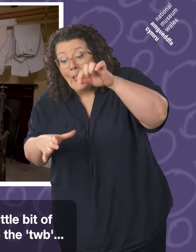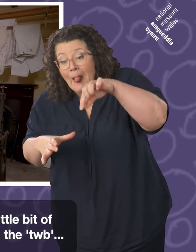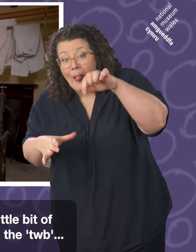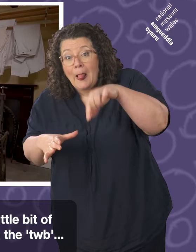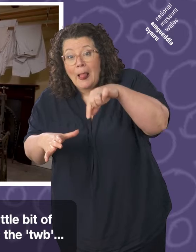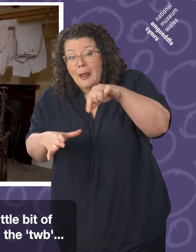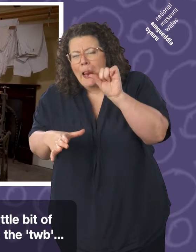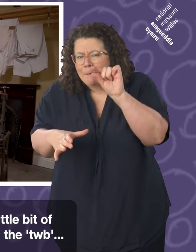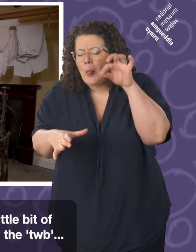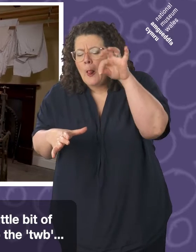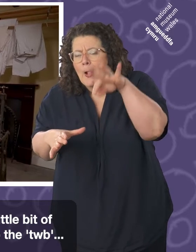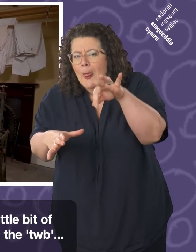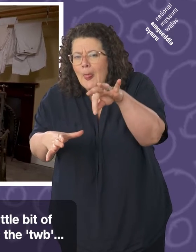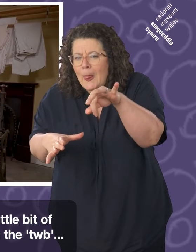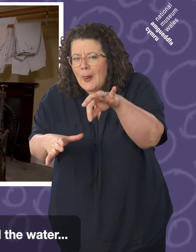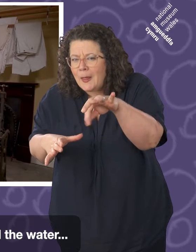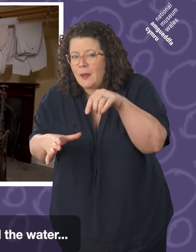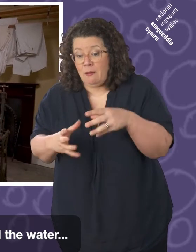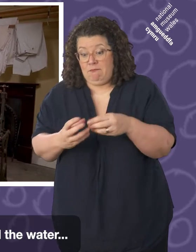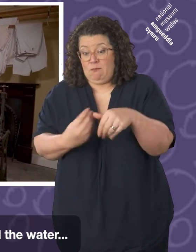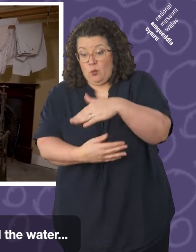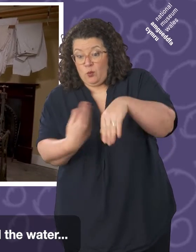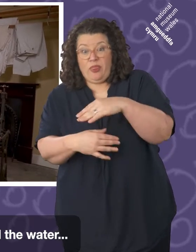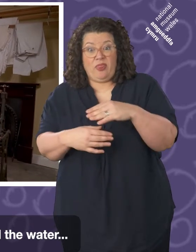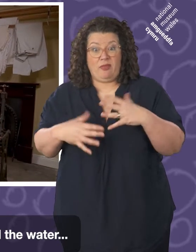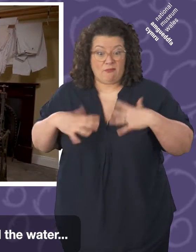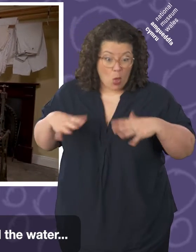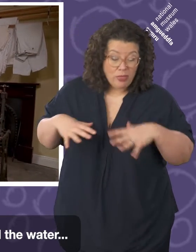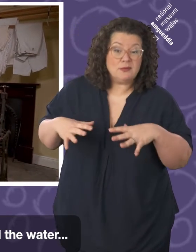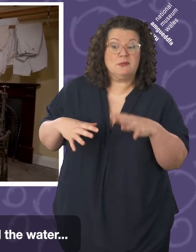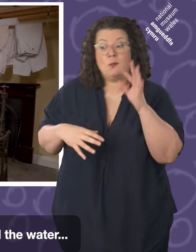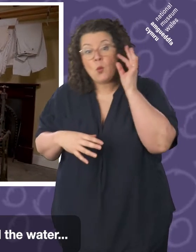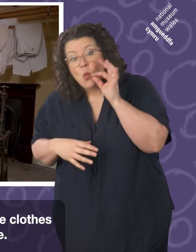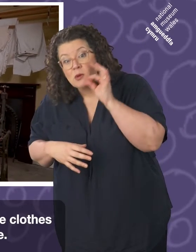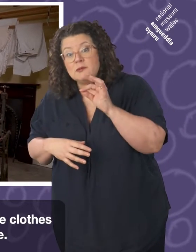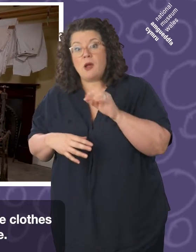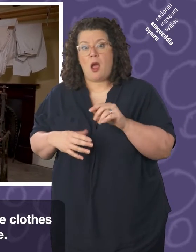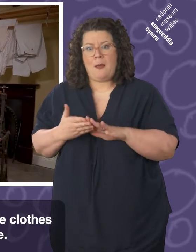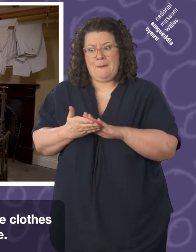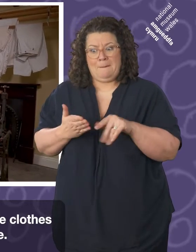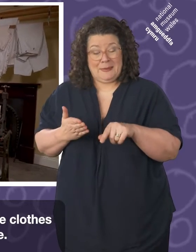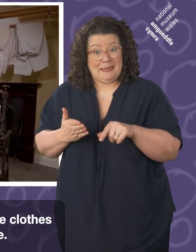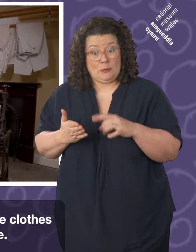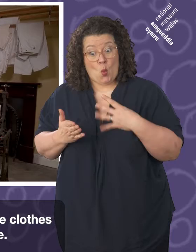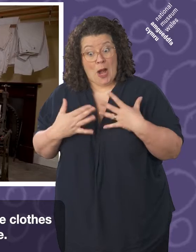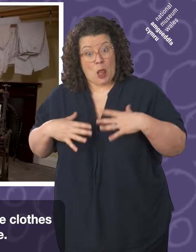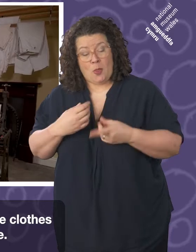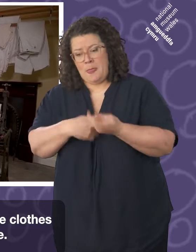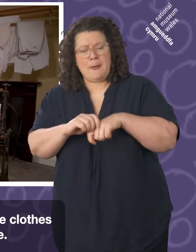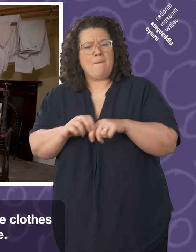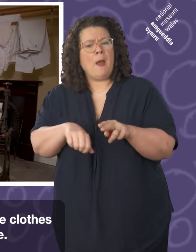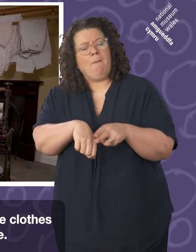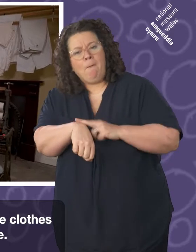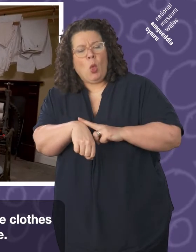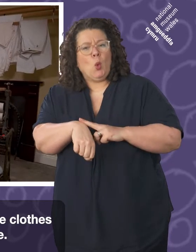blue powder into the tub with the claws and the water, it makes the white